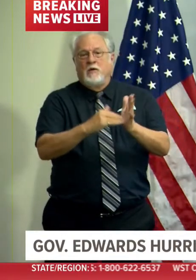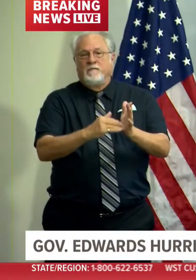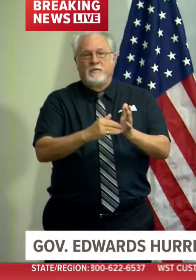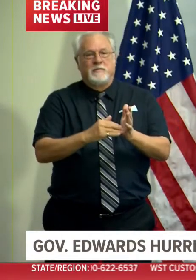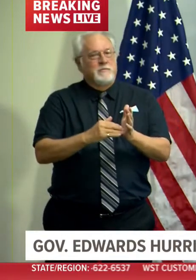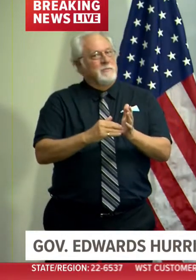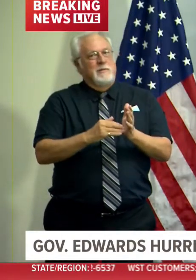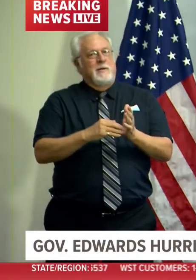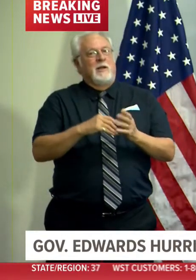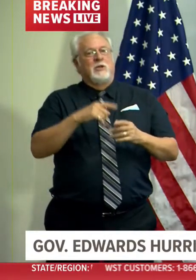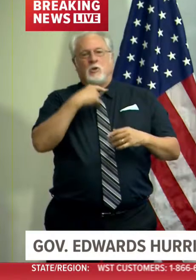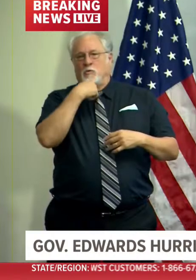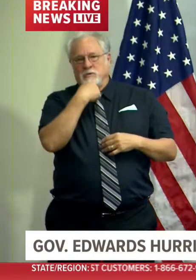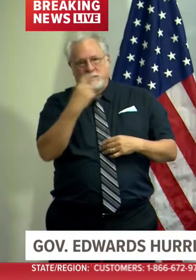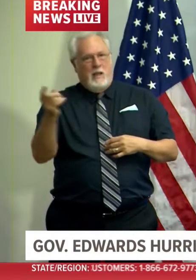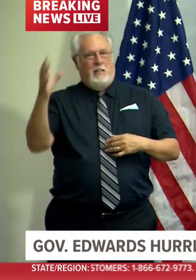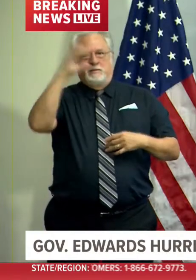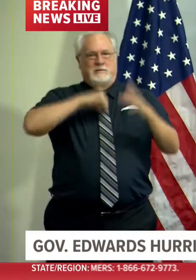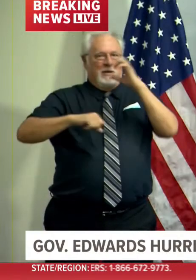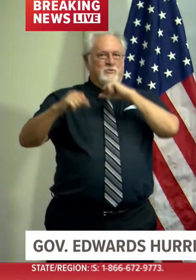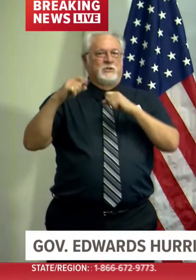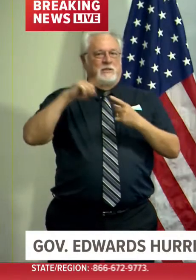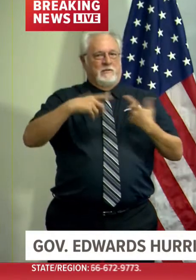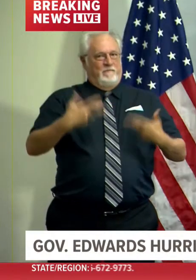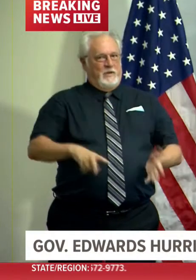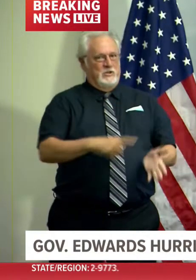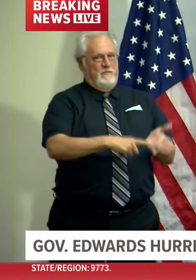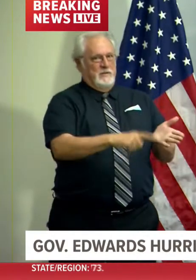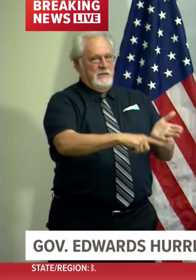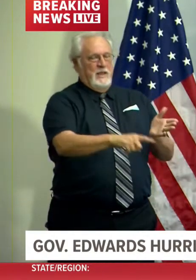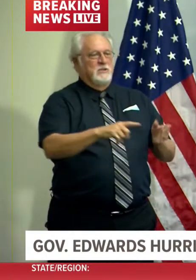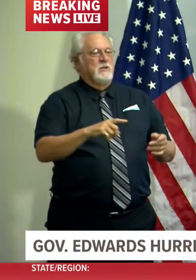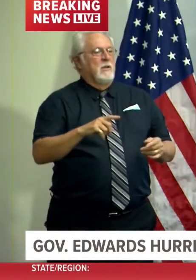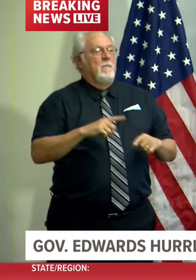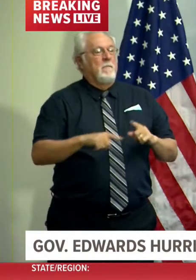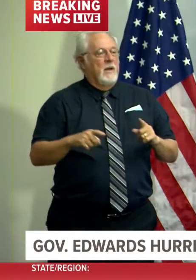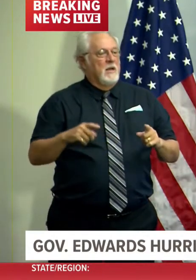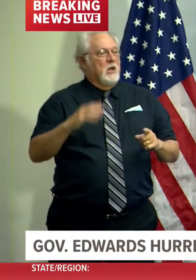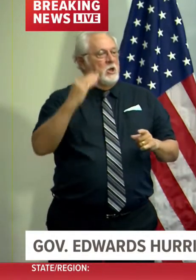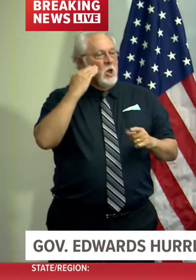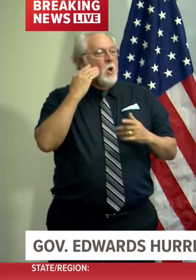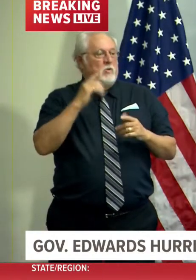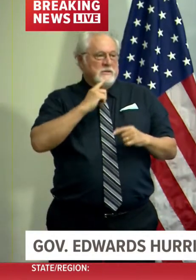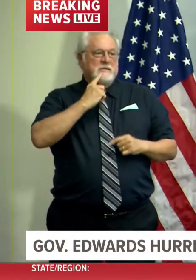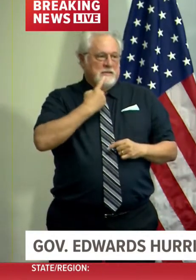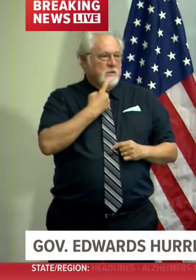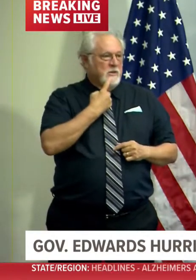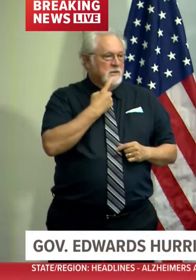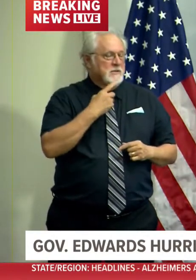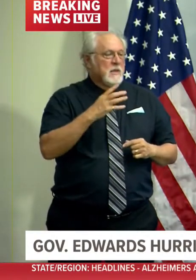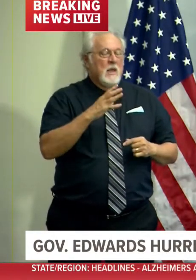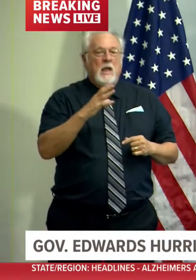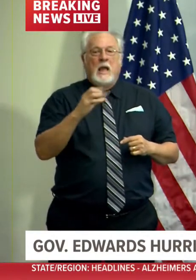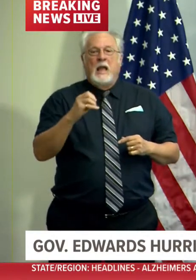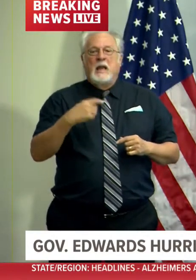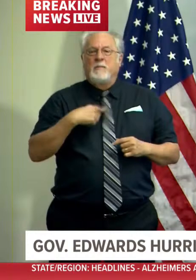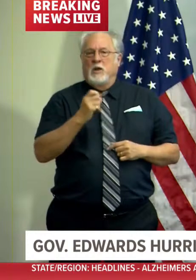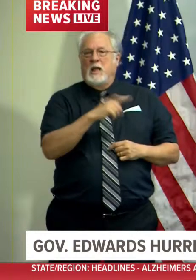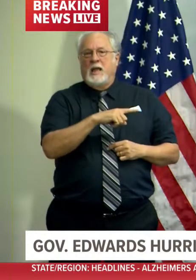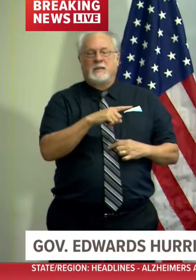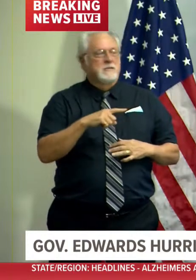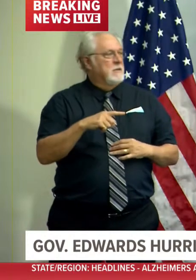air assumptions until the investigation is complete. But we know it's a serious situation, and I'm going to